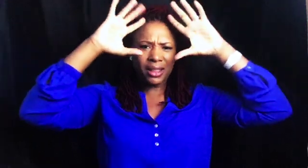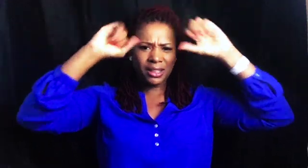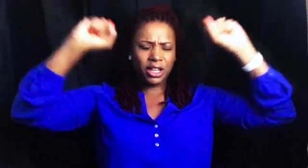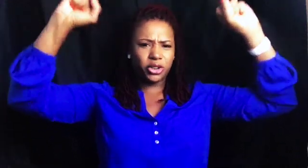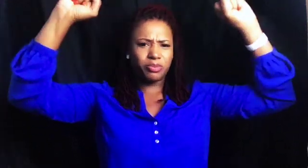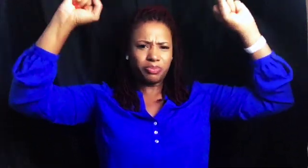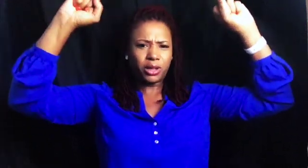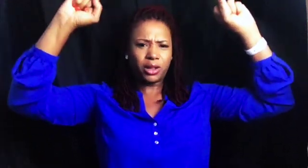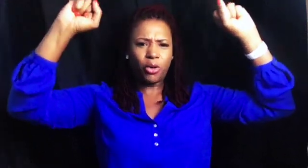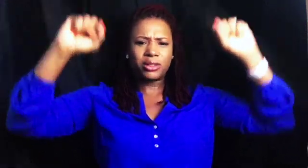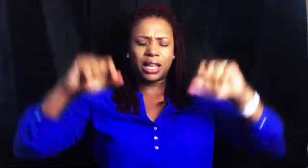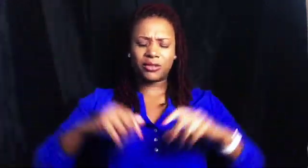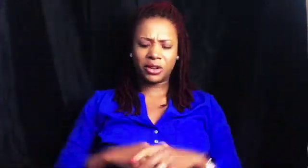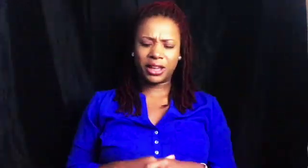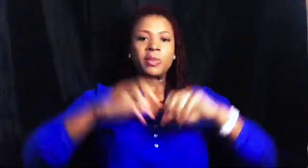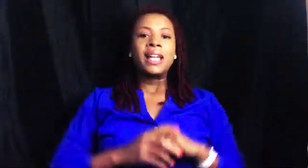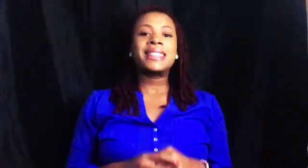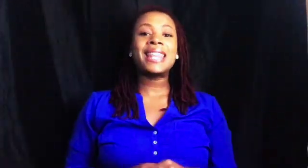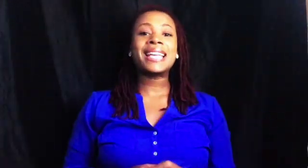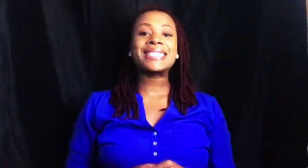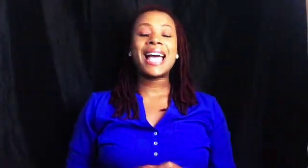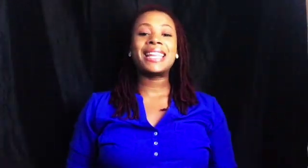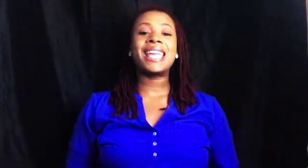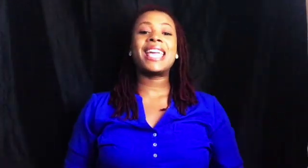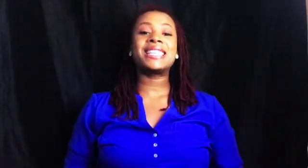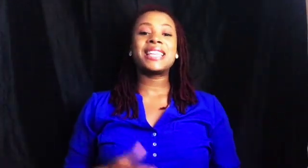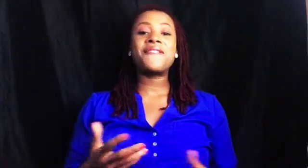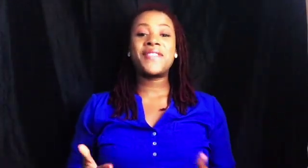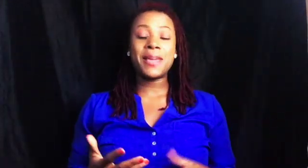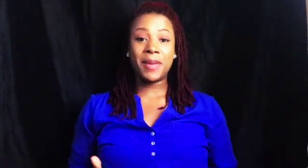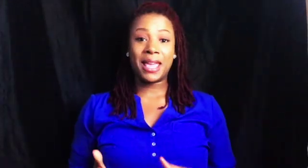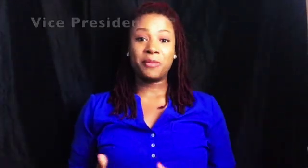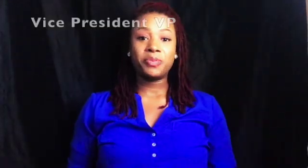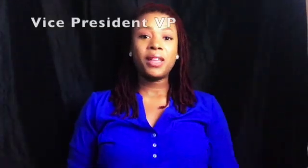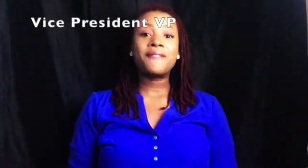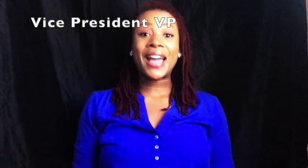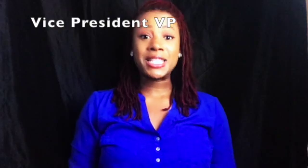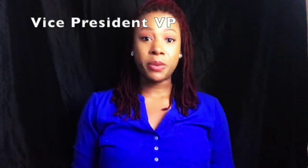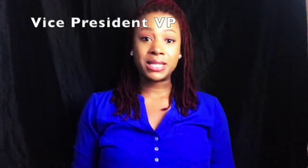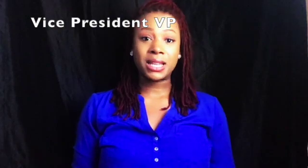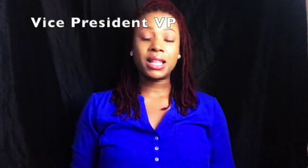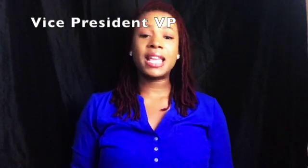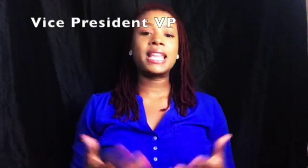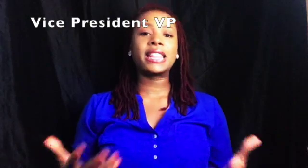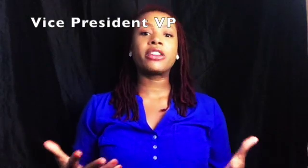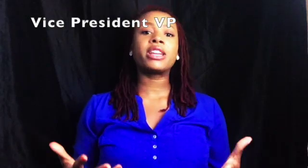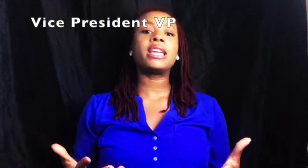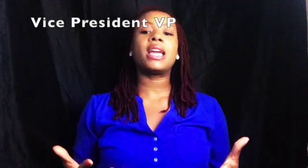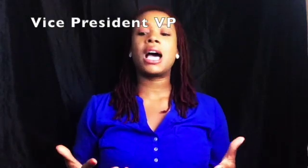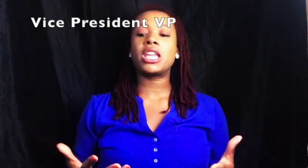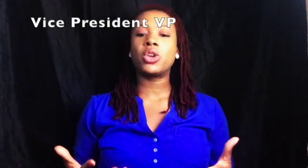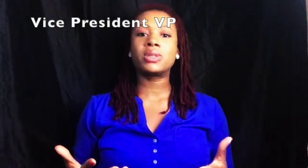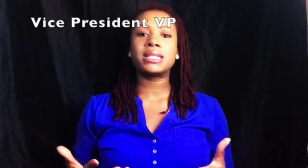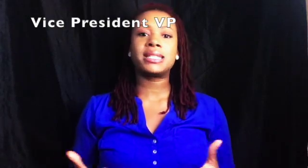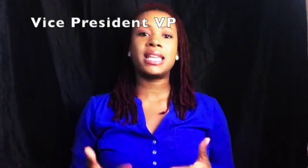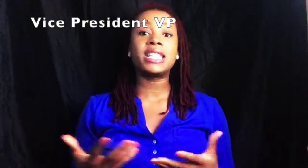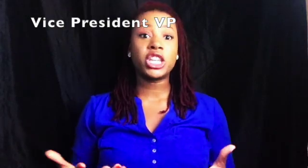like you're pulling horns out of their head. The next sign is VP, Vice President. And it literally uses the